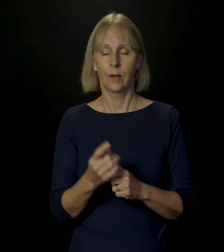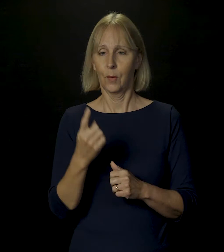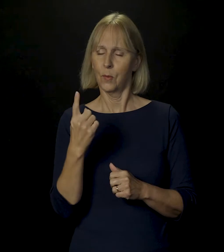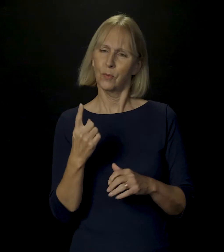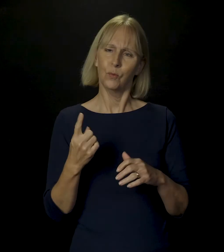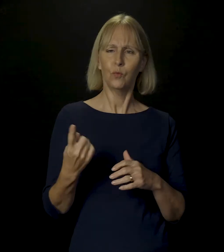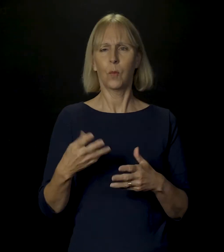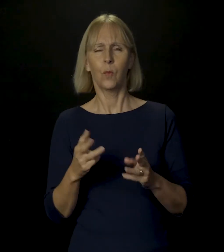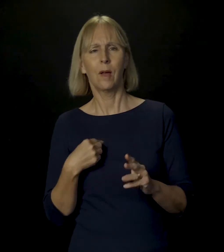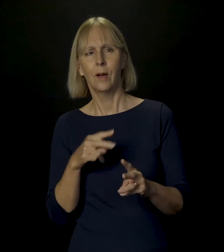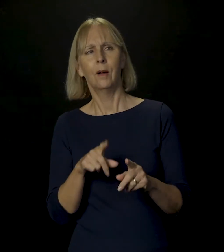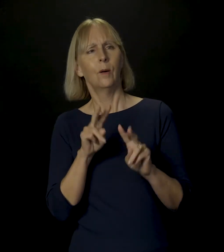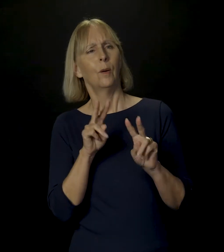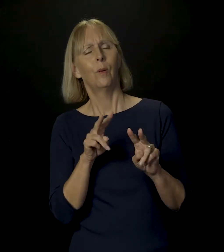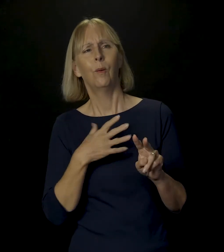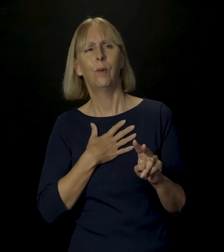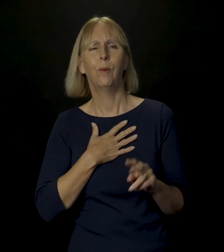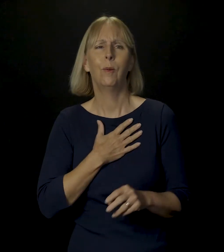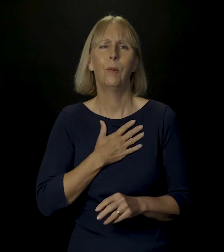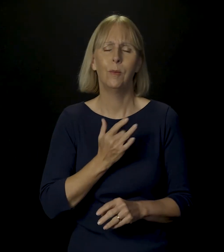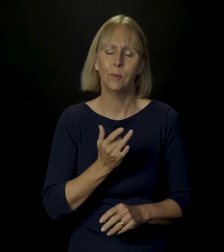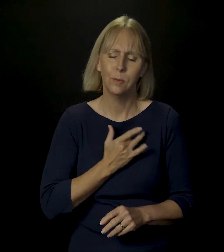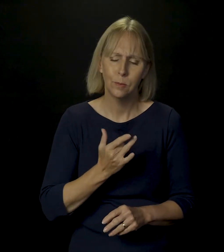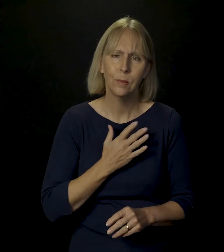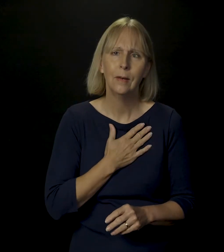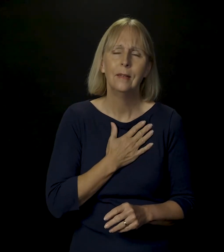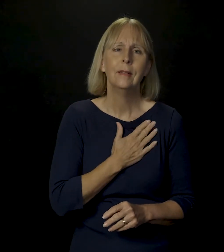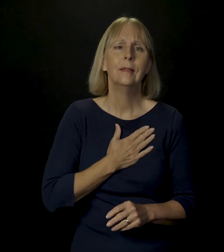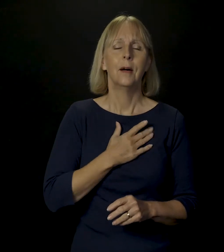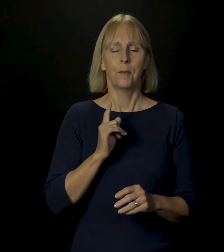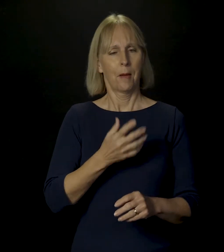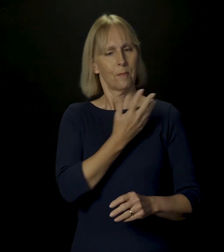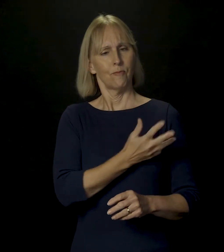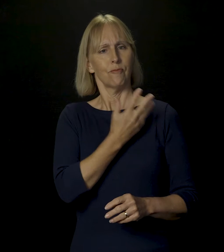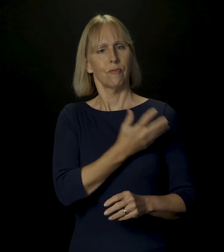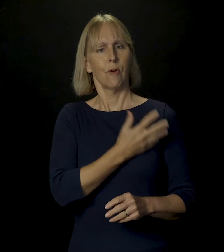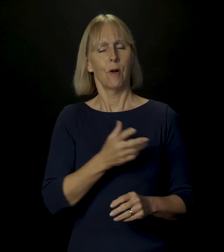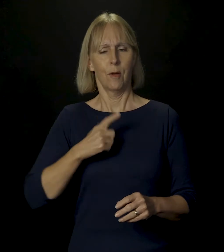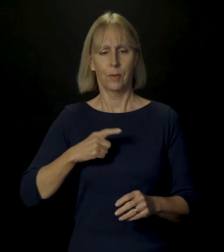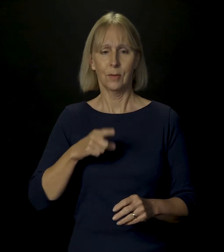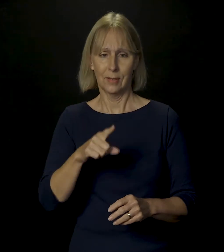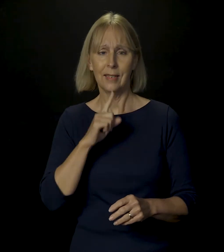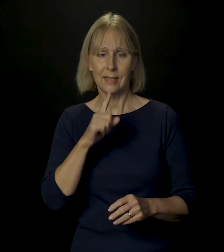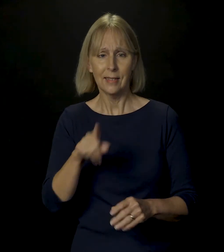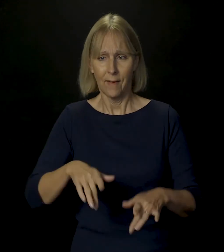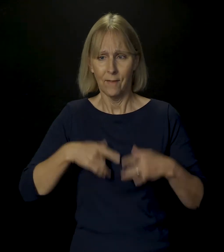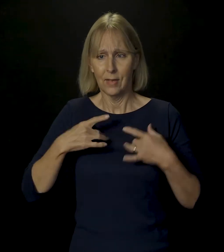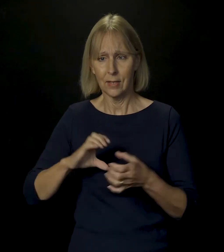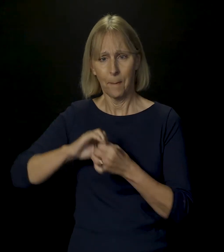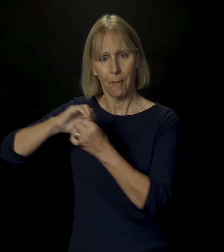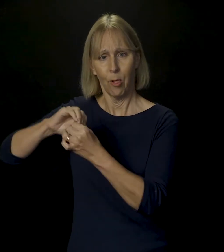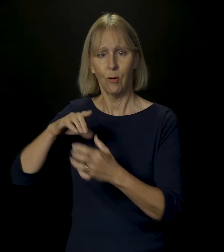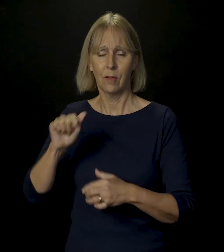watch that But it's also So much pride In seeing Jase Feeling like he belongs And that's exactly Why we do what we do